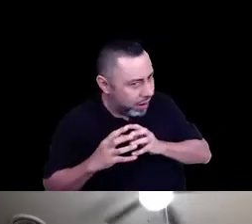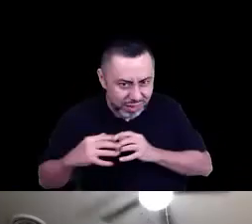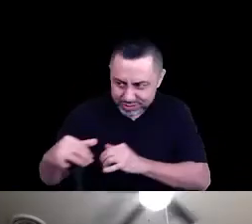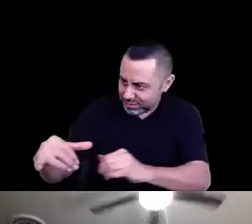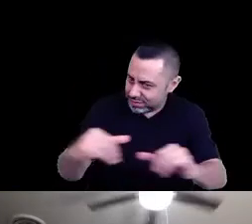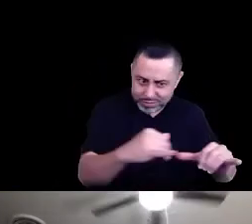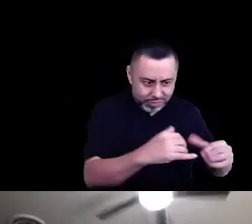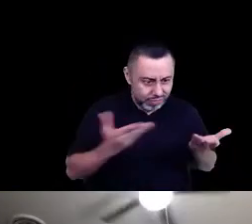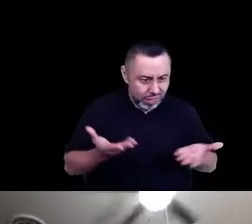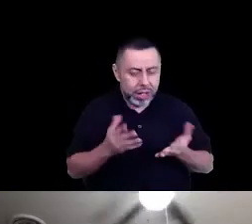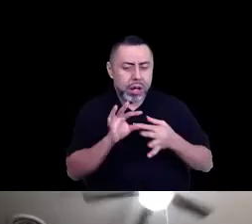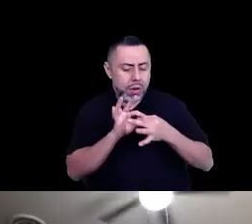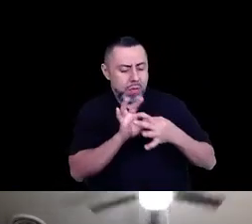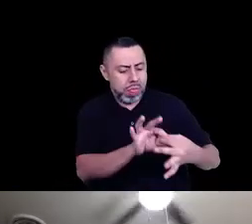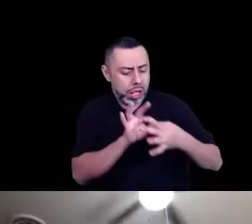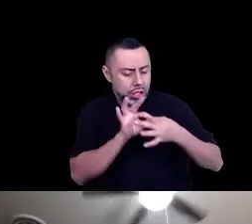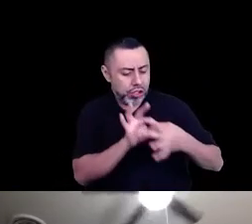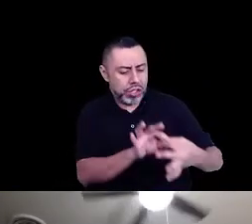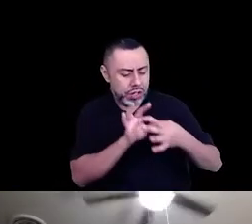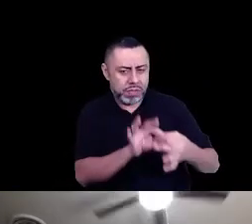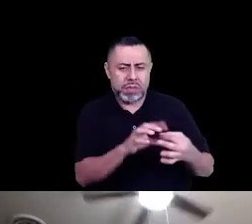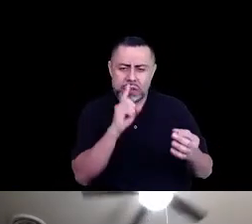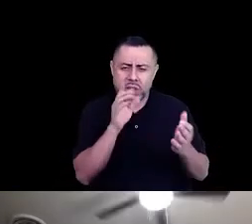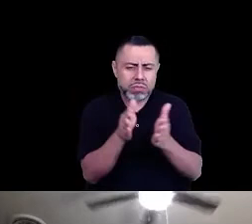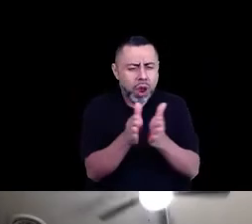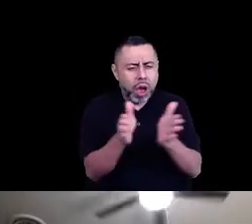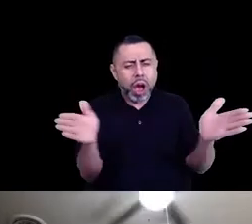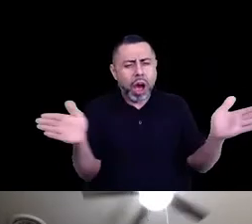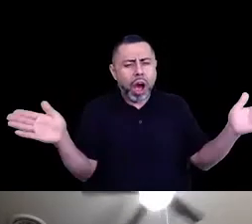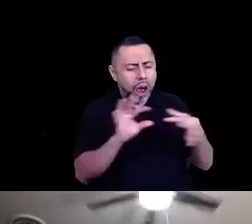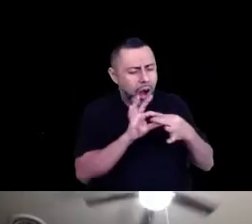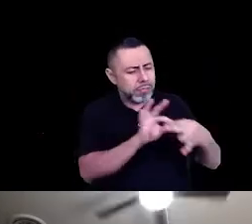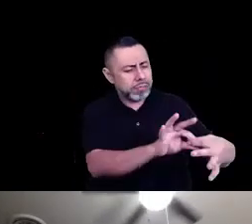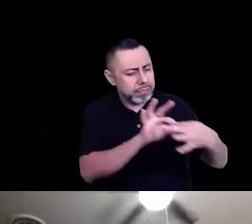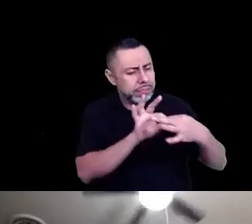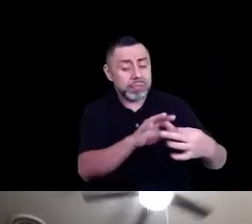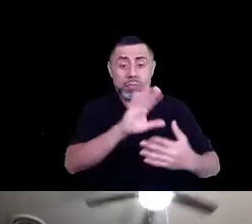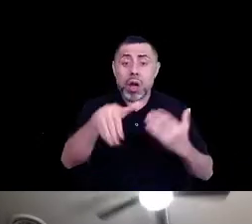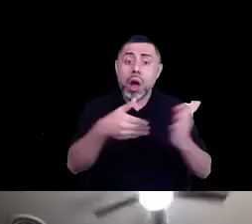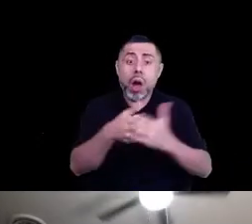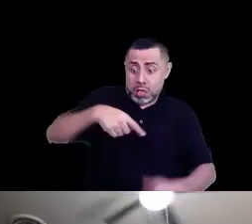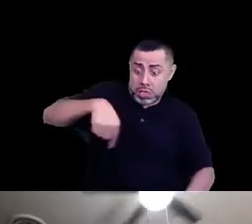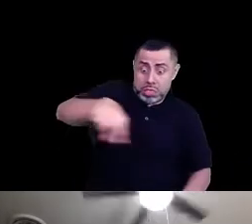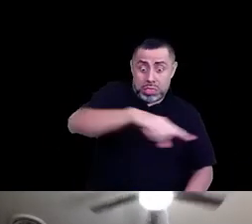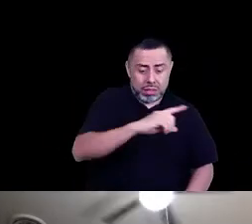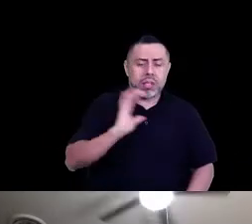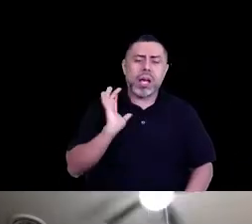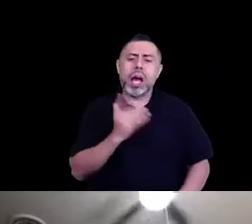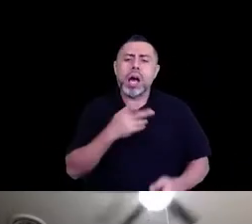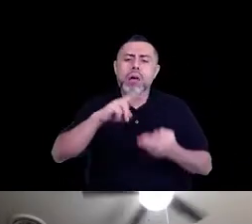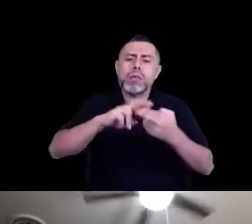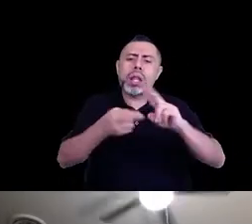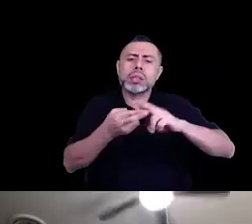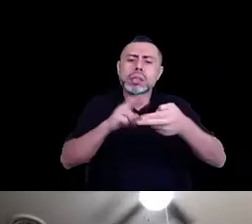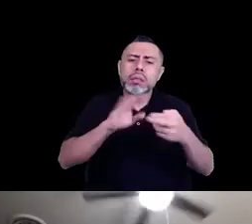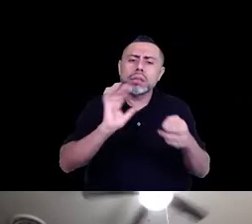It's that relationship is very broad, and all of these are relatives. And it's that relationship of how we